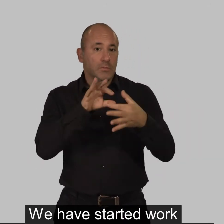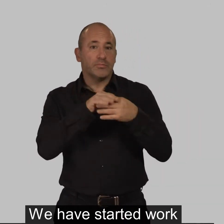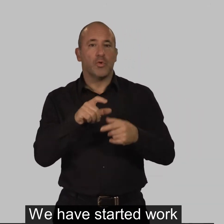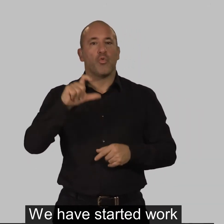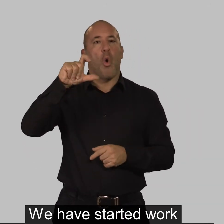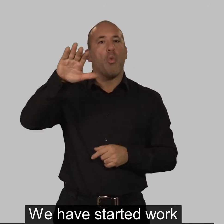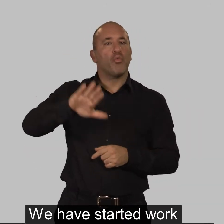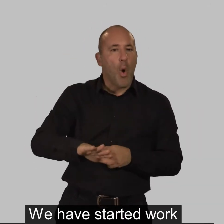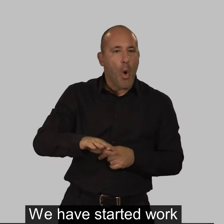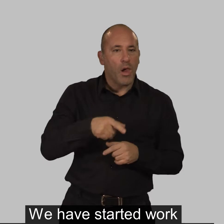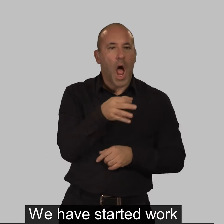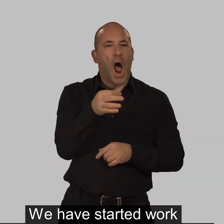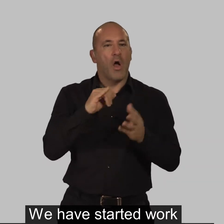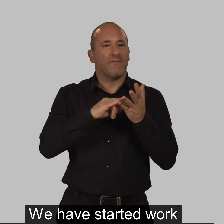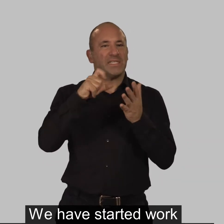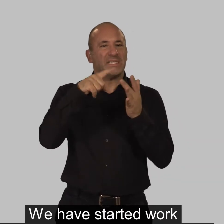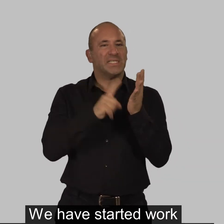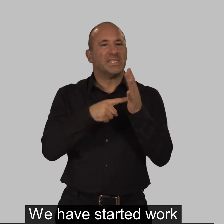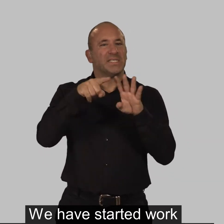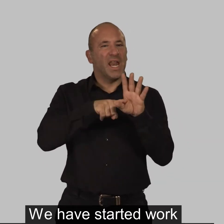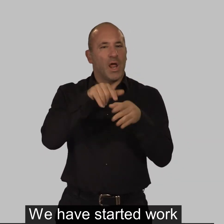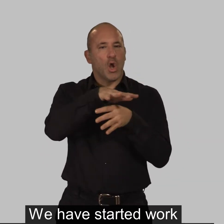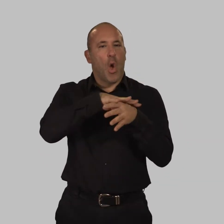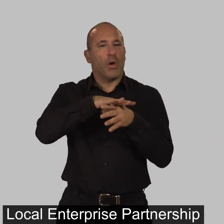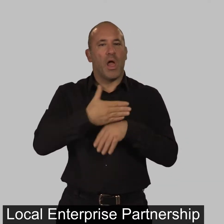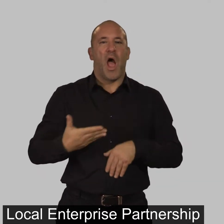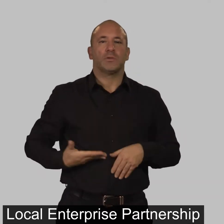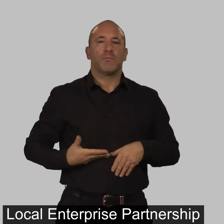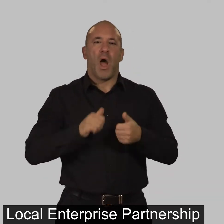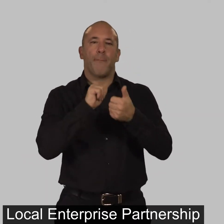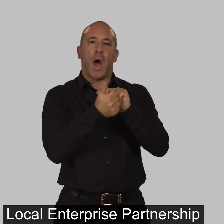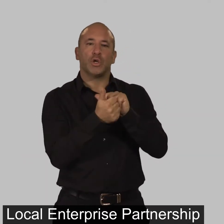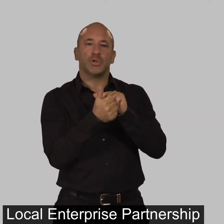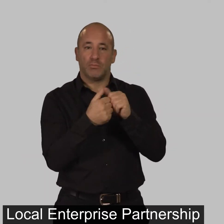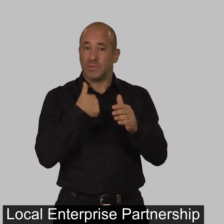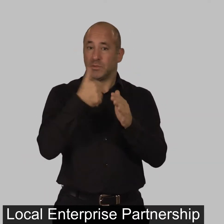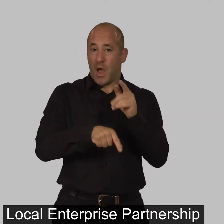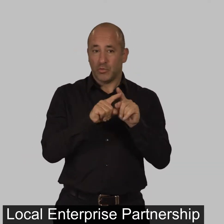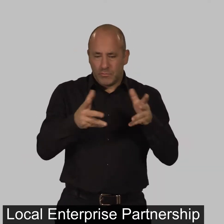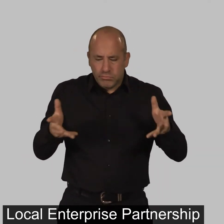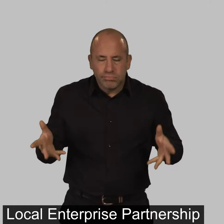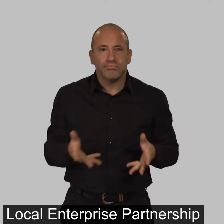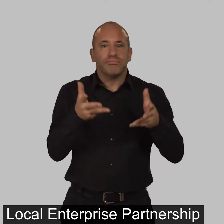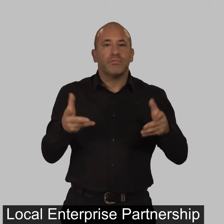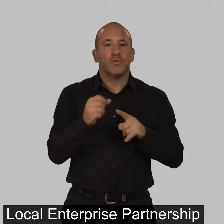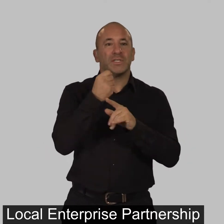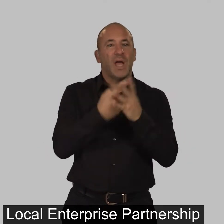We have started work with Cornwall and Isles of Scilly Local Enterprise Partnership to promote employment